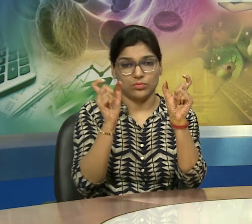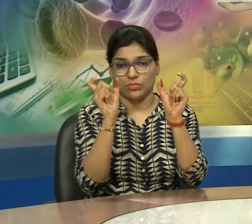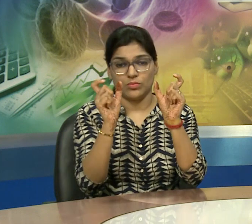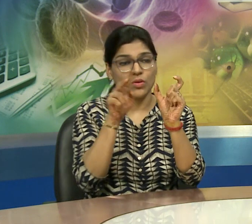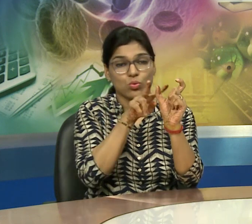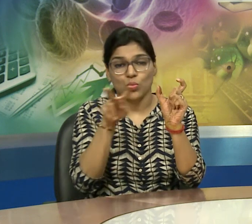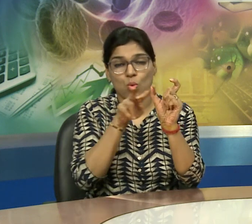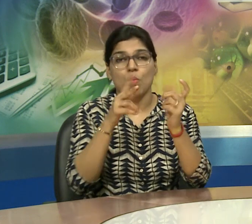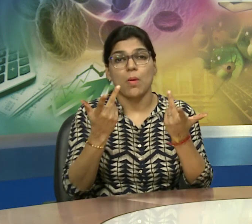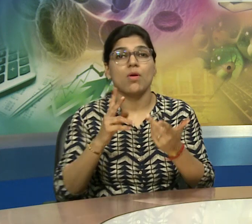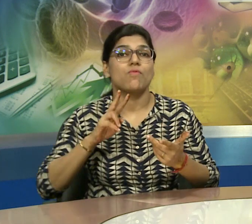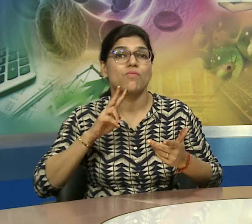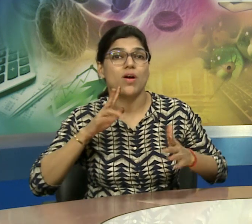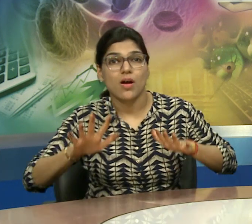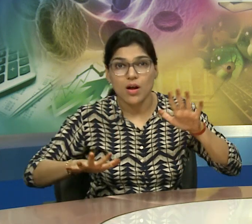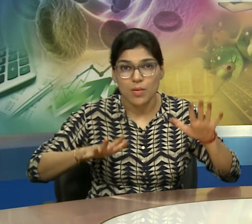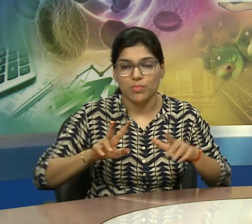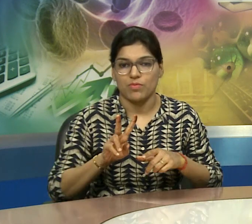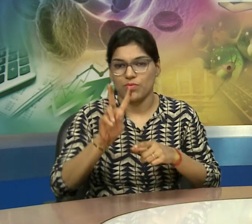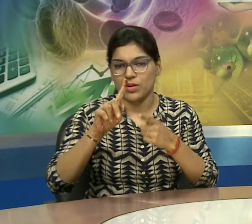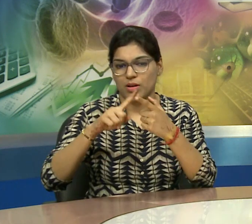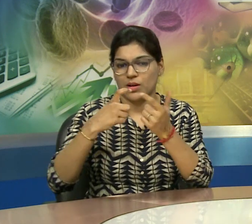one and another.